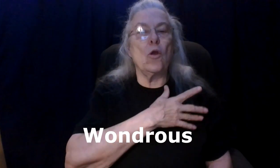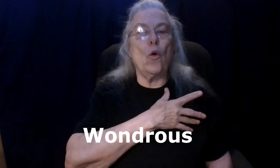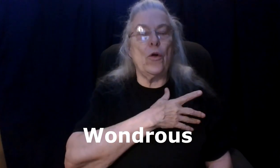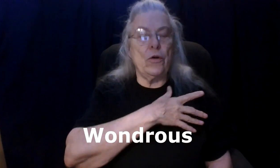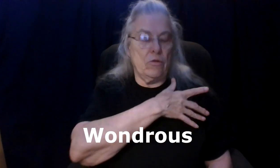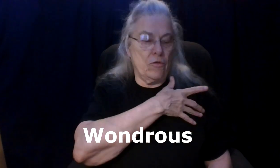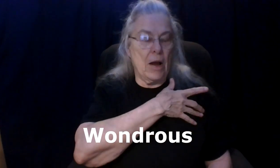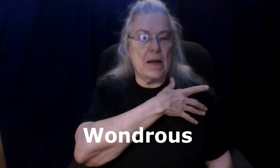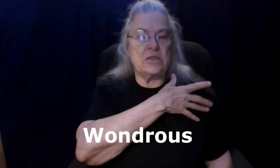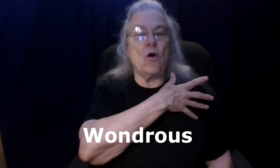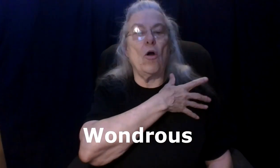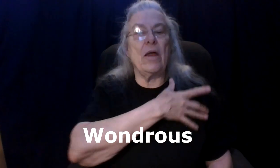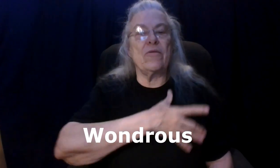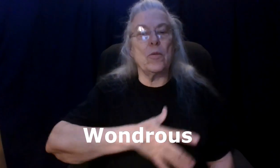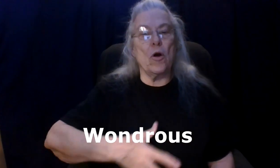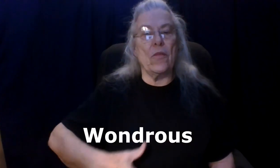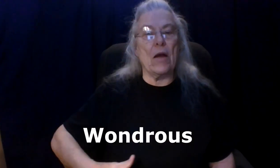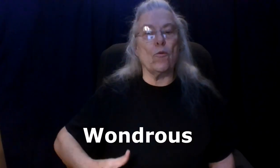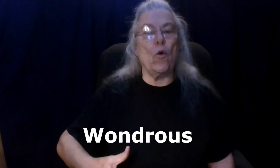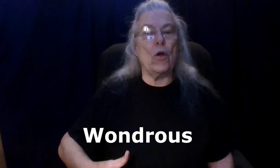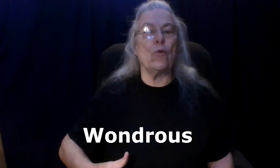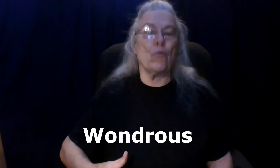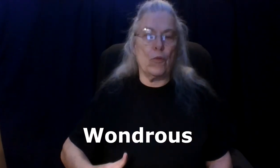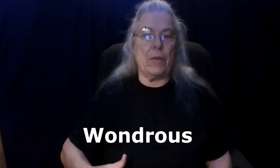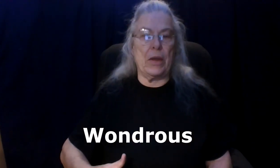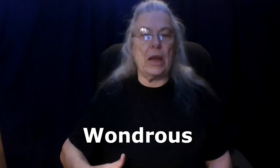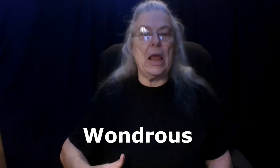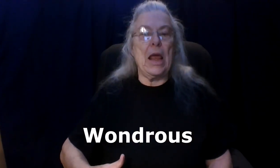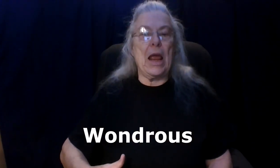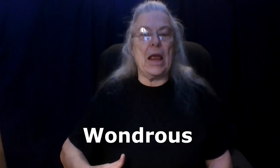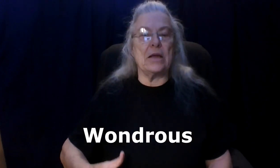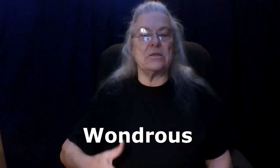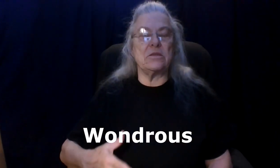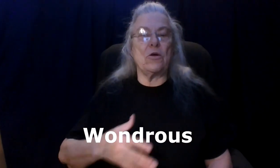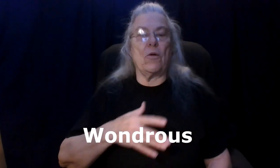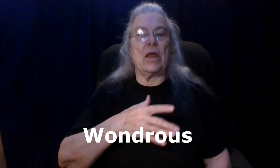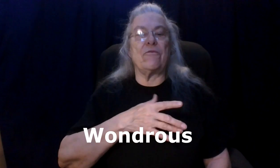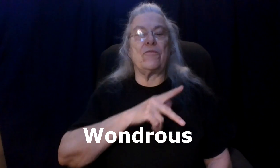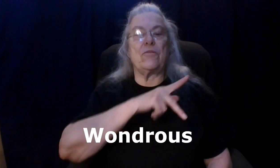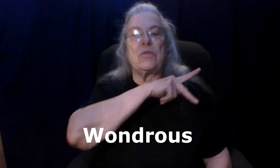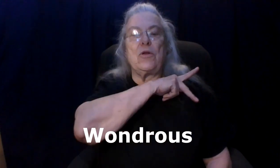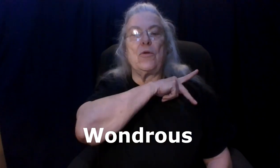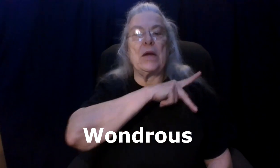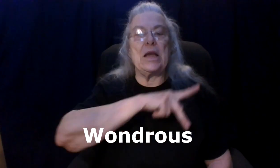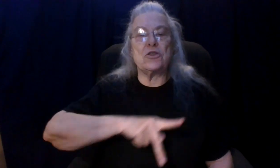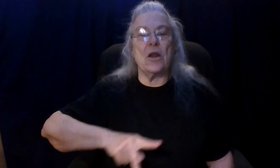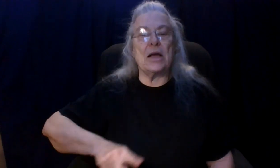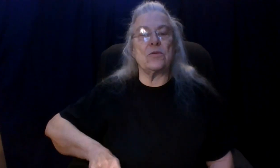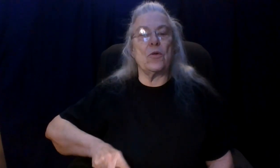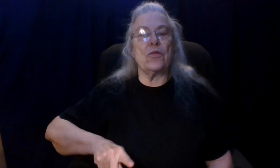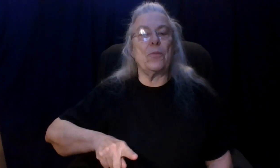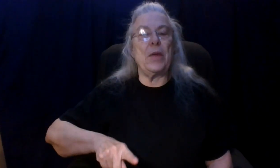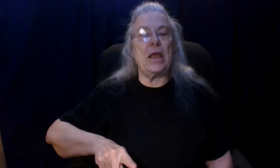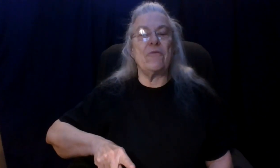Lord, Christ, all of them are on that royal ribbon. And so if you initialize them with the P for